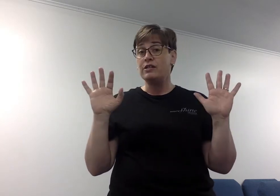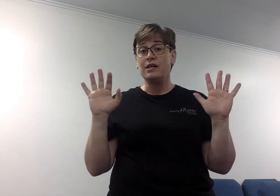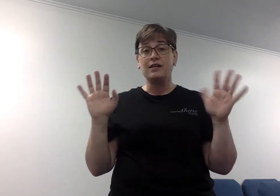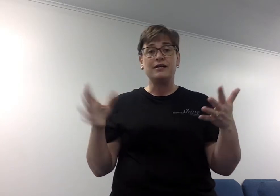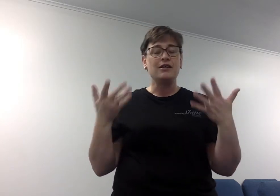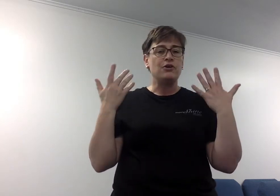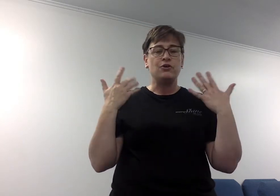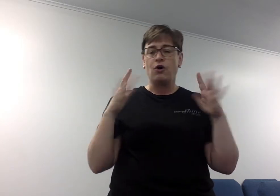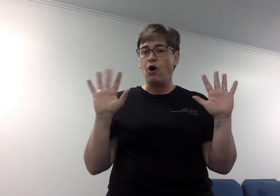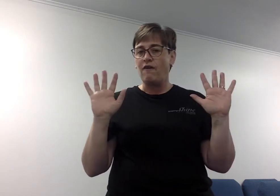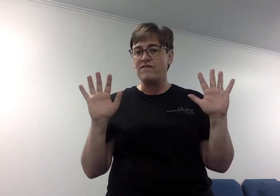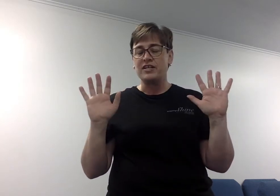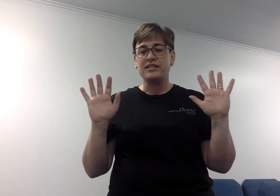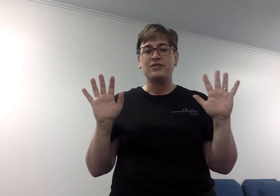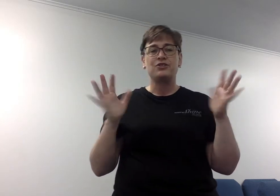done, you're all finished,